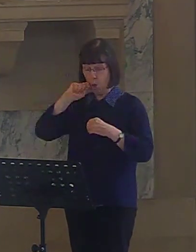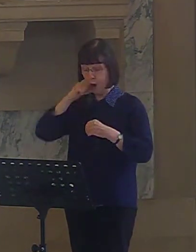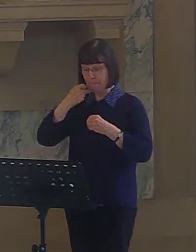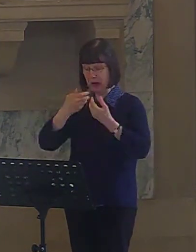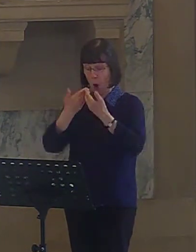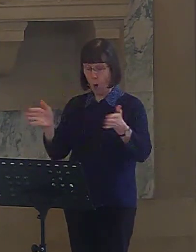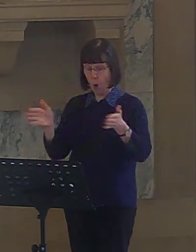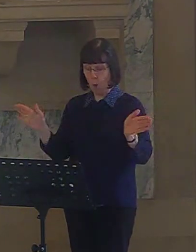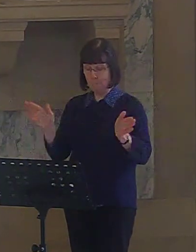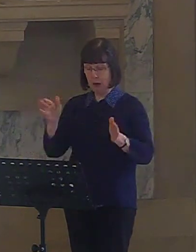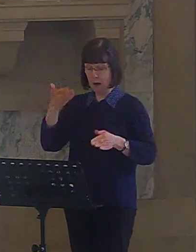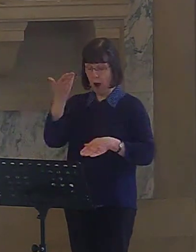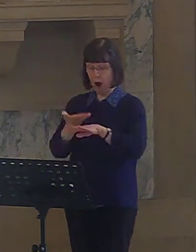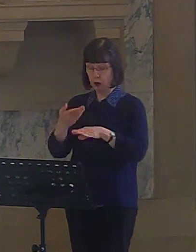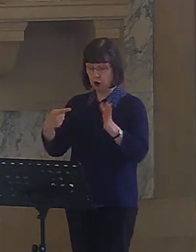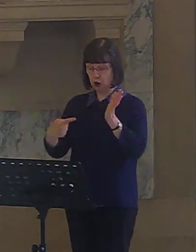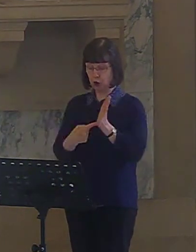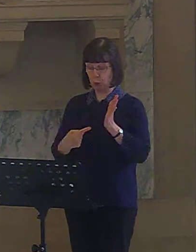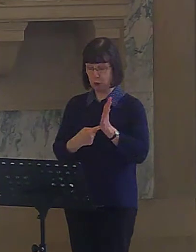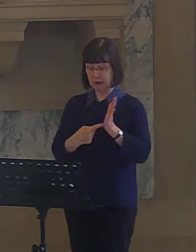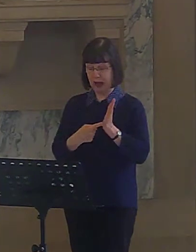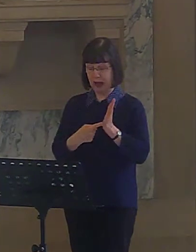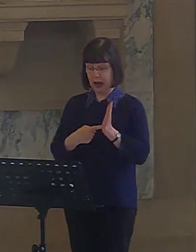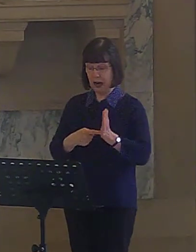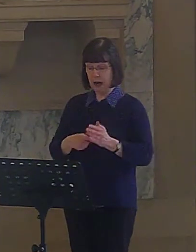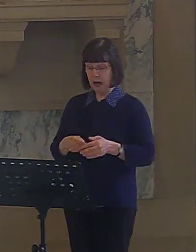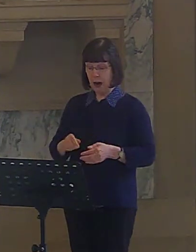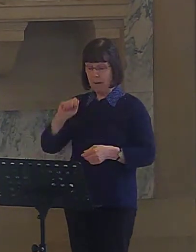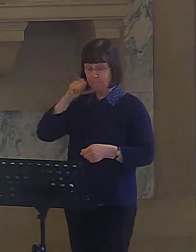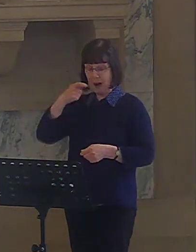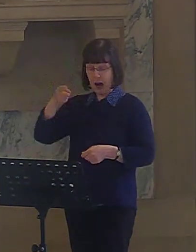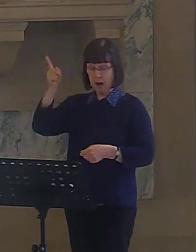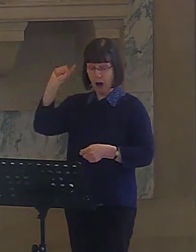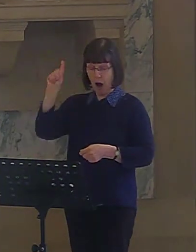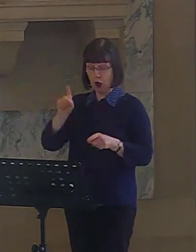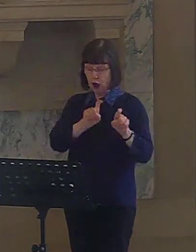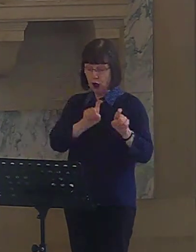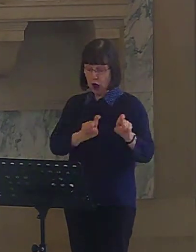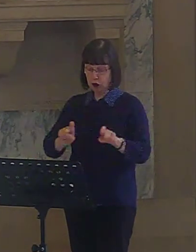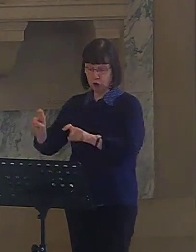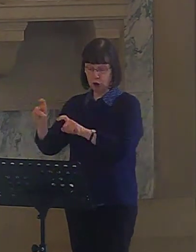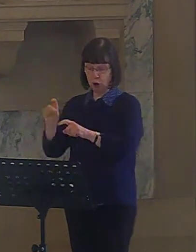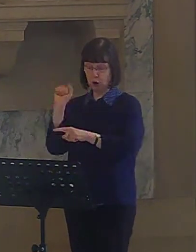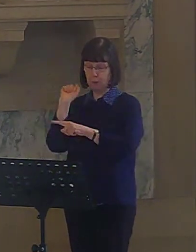Tuesday, and may God continue to protect us all.